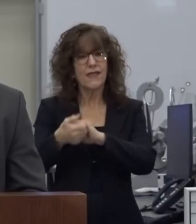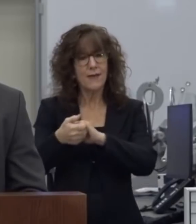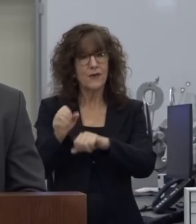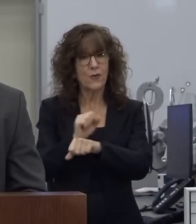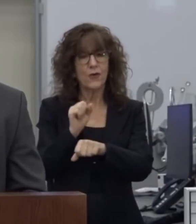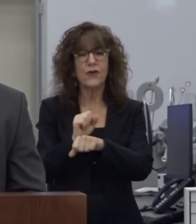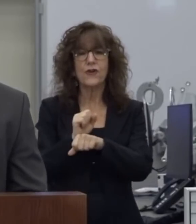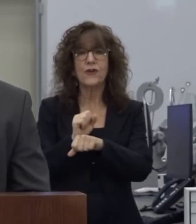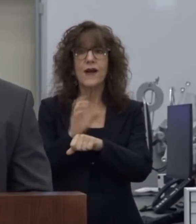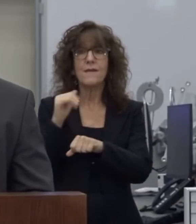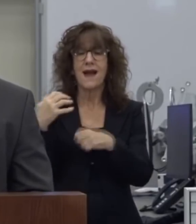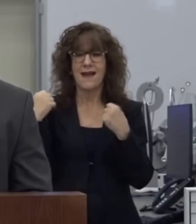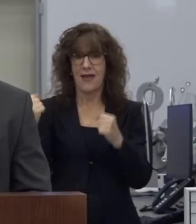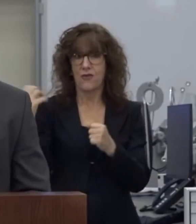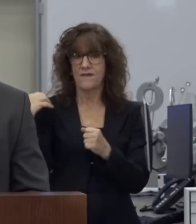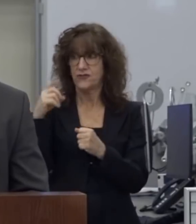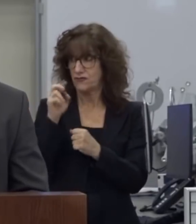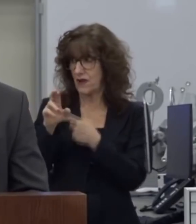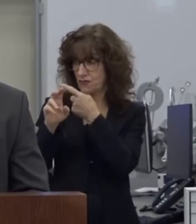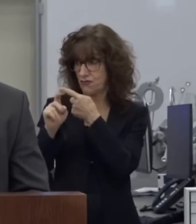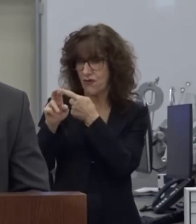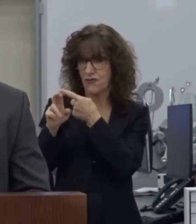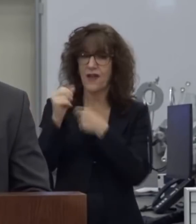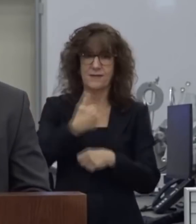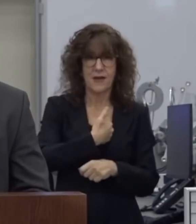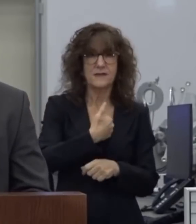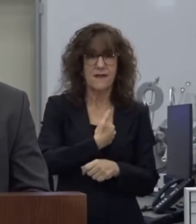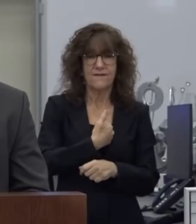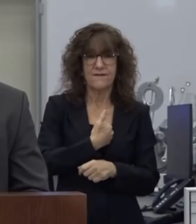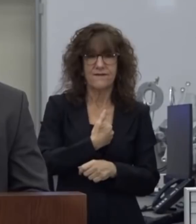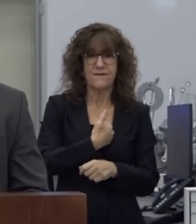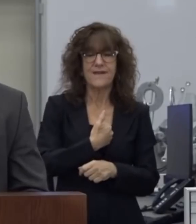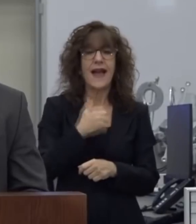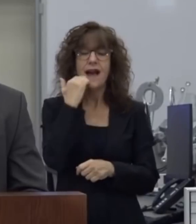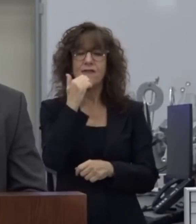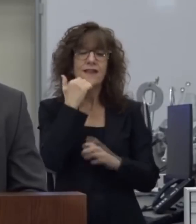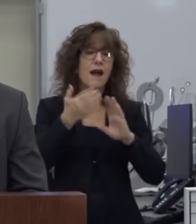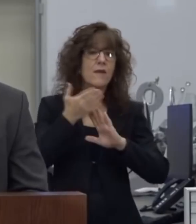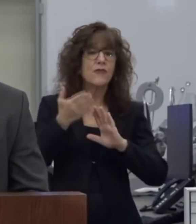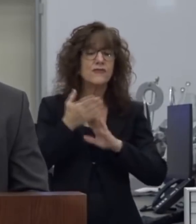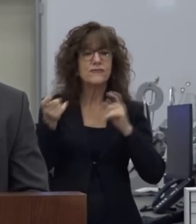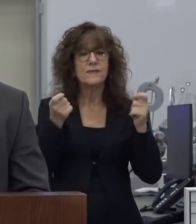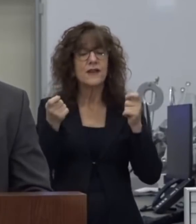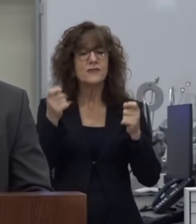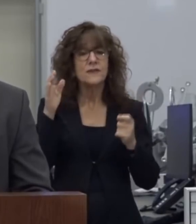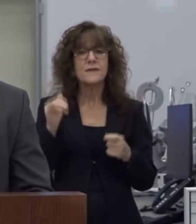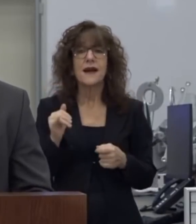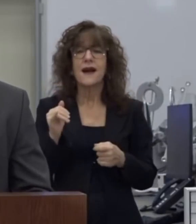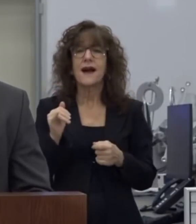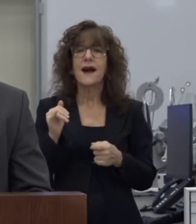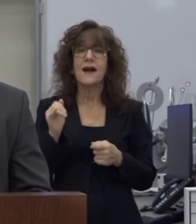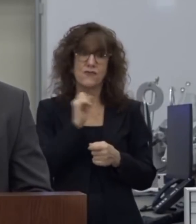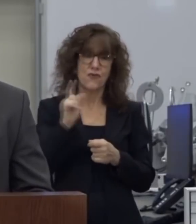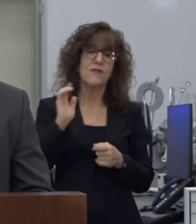efforts by the health officer, Dr. Carter, and myself. And the day-to-day operations will be managed by all